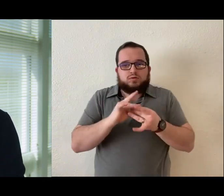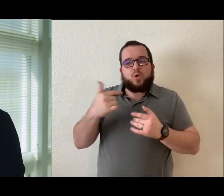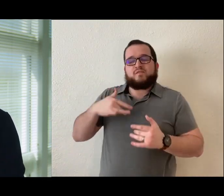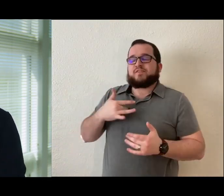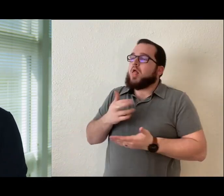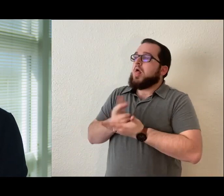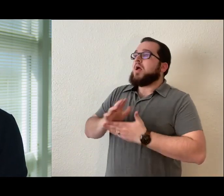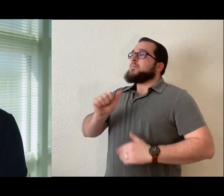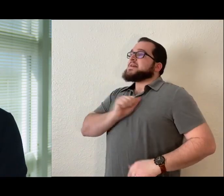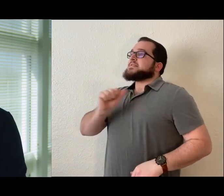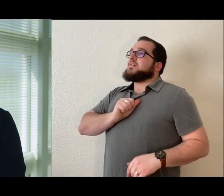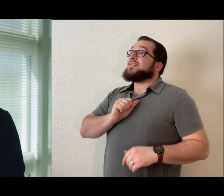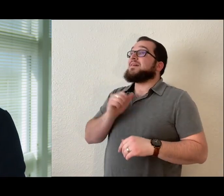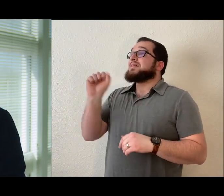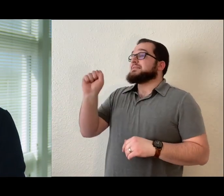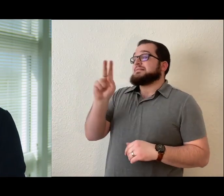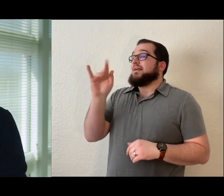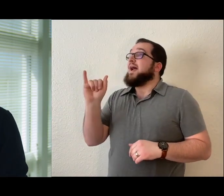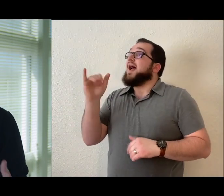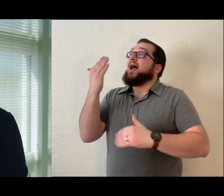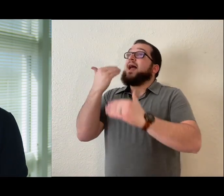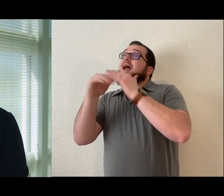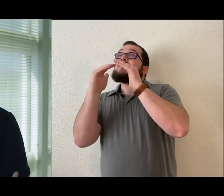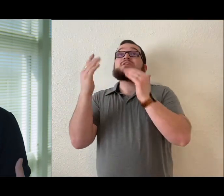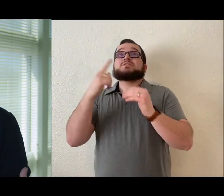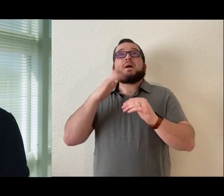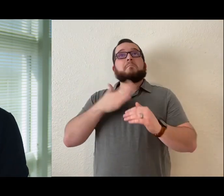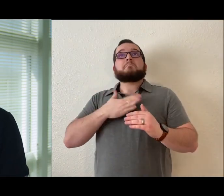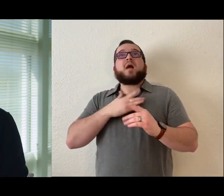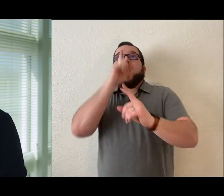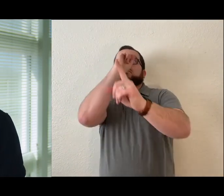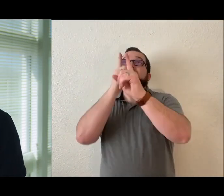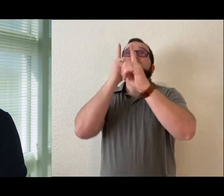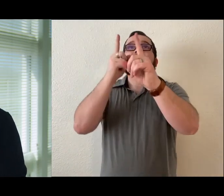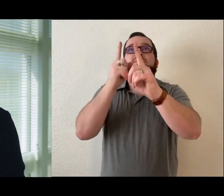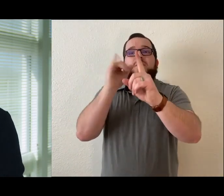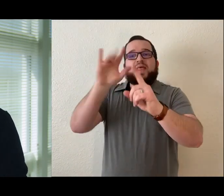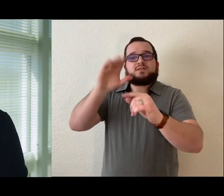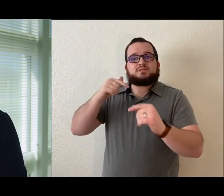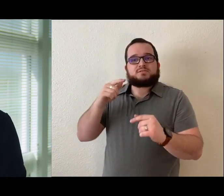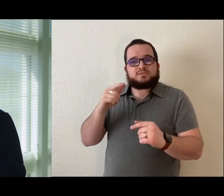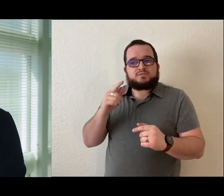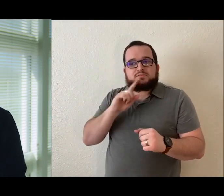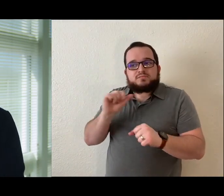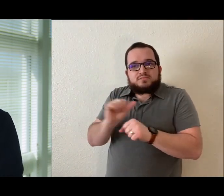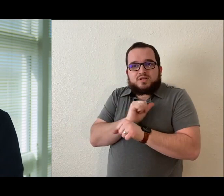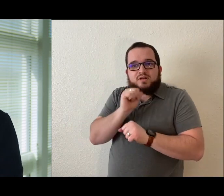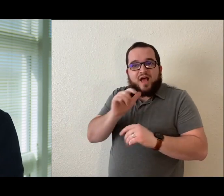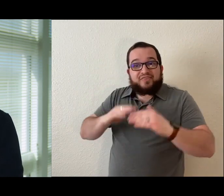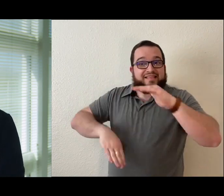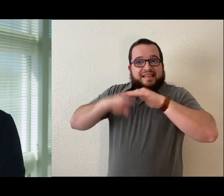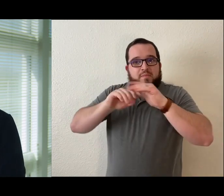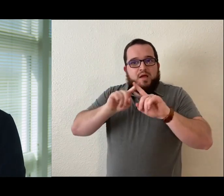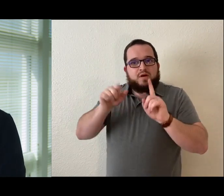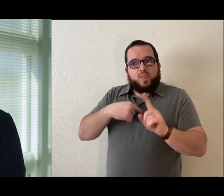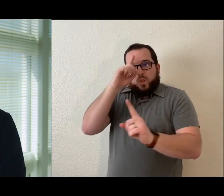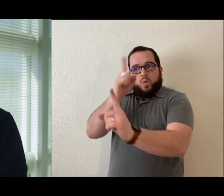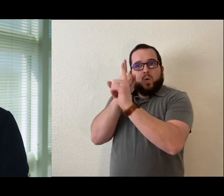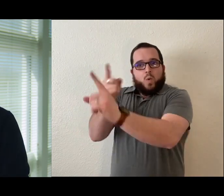extremely connected, righteous in our own eyes. The sky and the heavens are the limit, and not even the limit, the